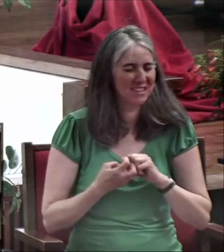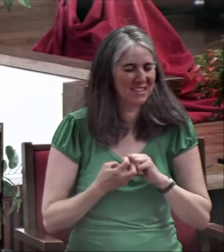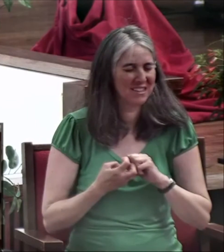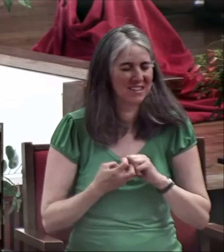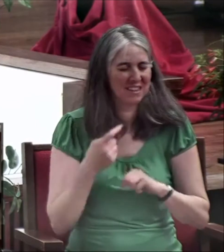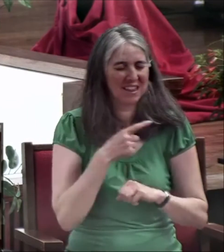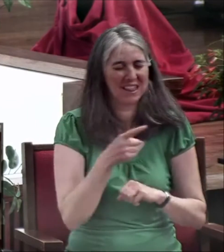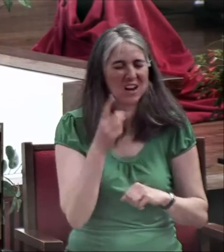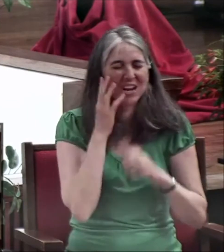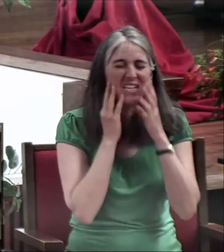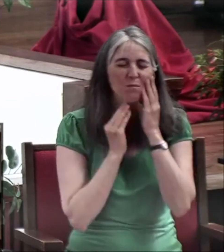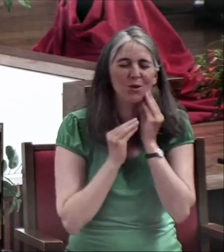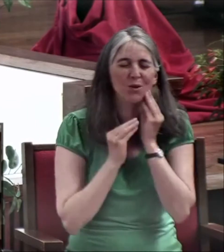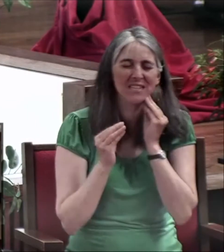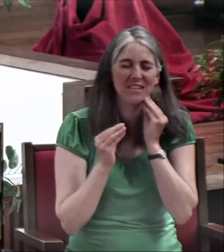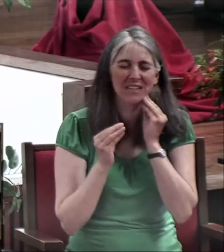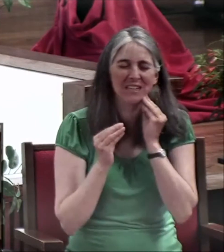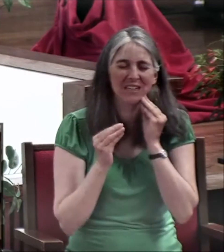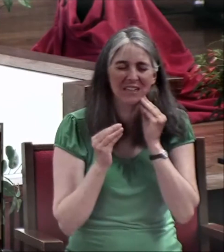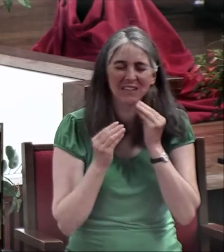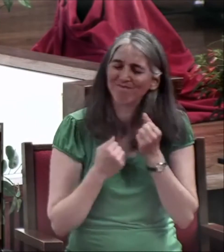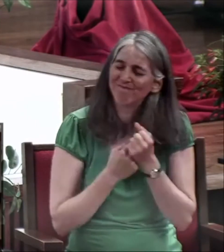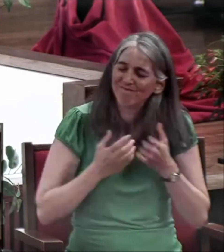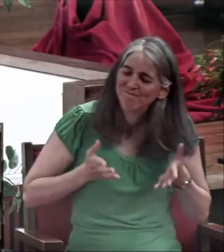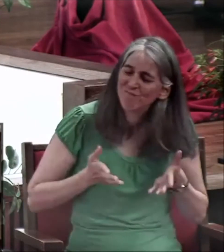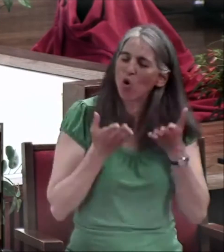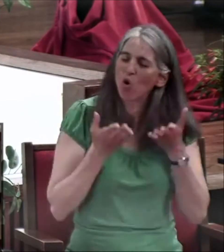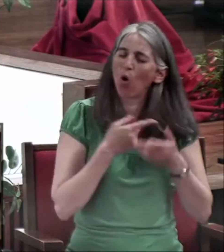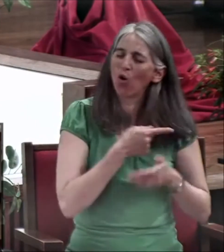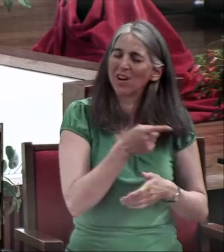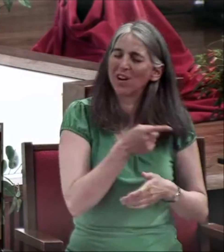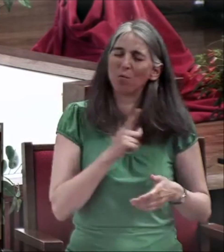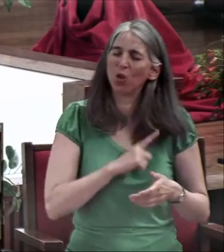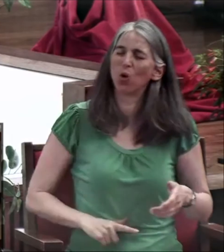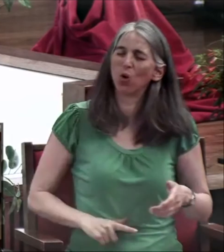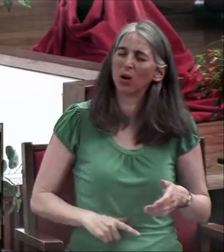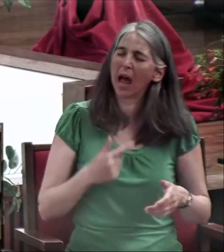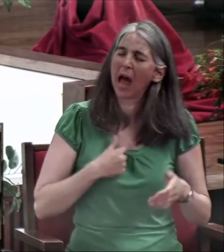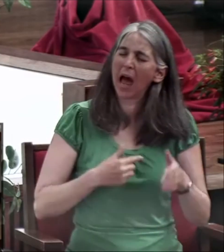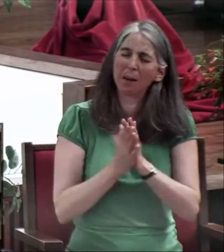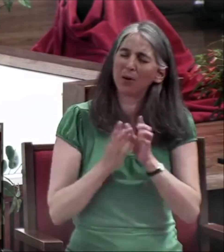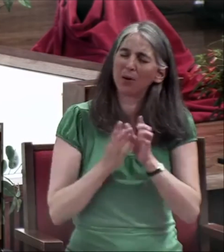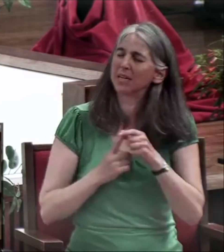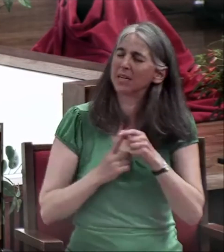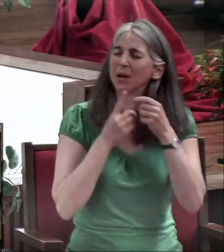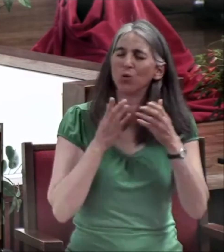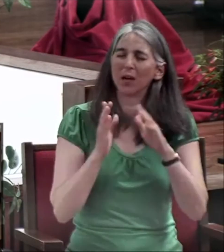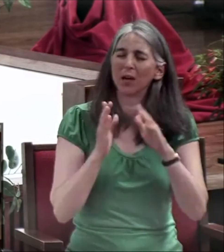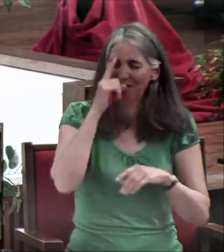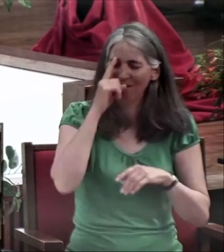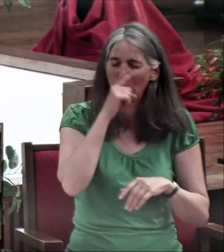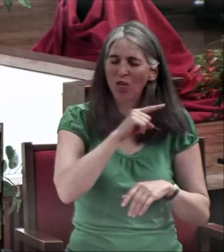that they are going through. Raise them up, Lord. And I also pray in a special way for those